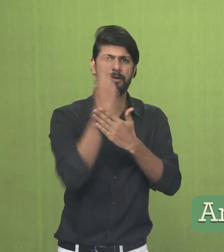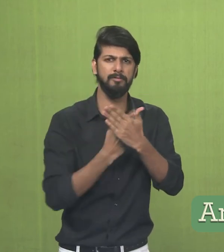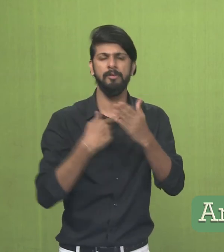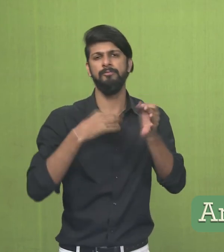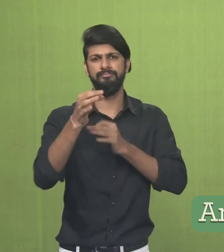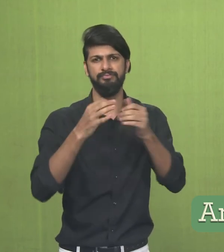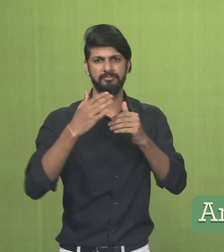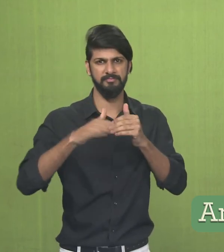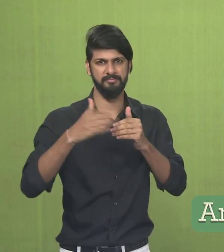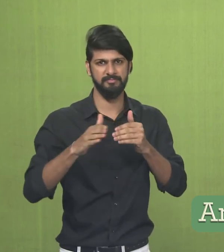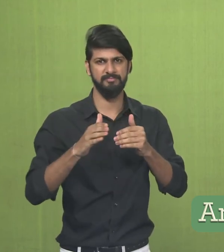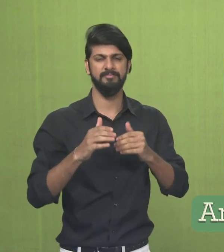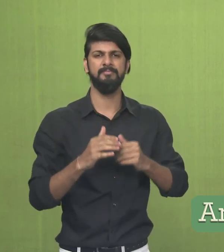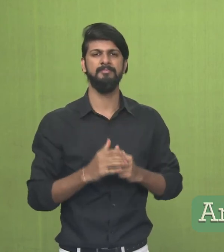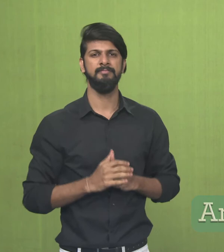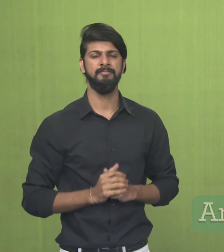of Painting, Part 1.